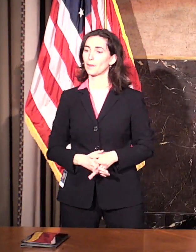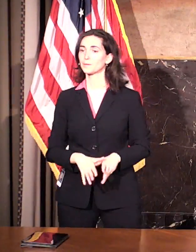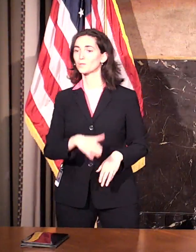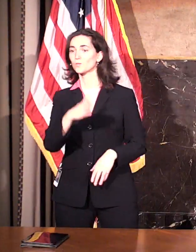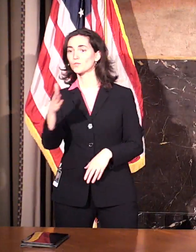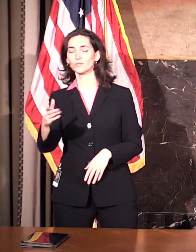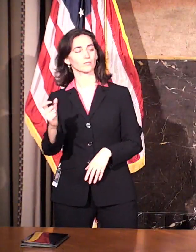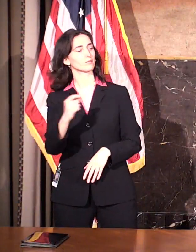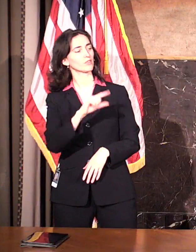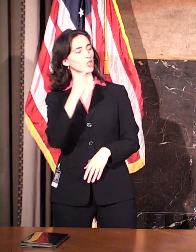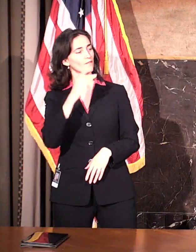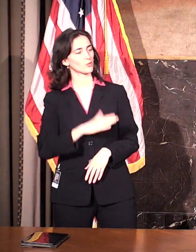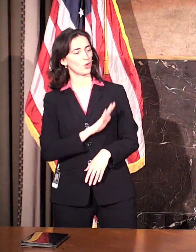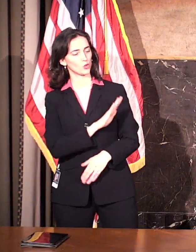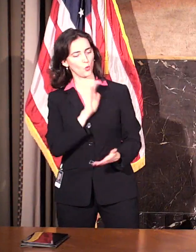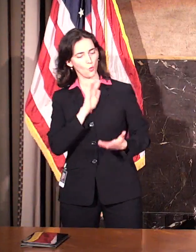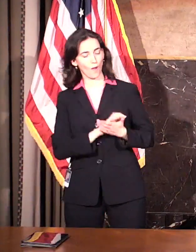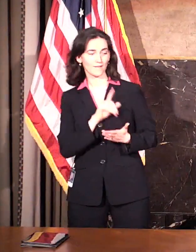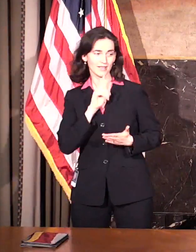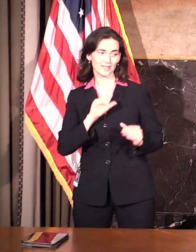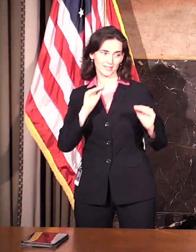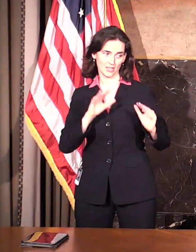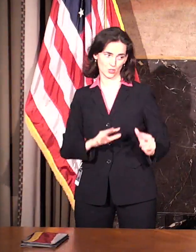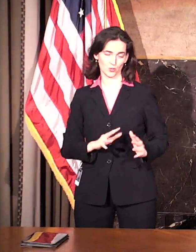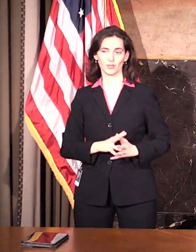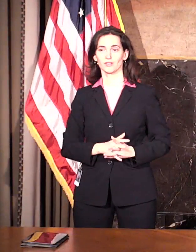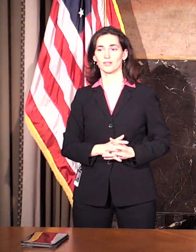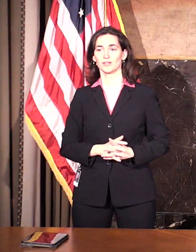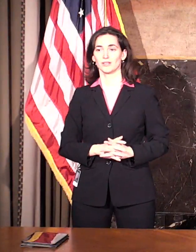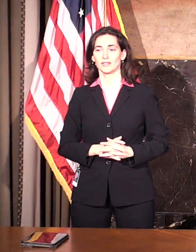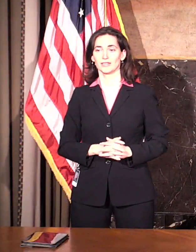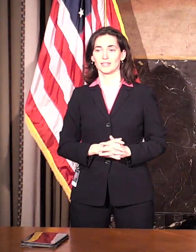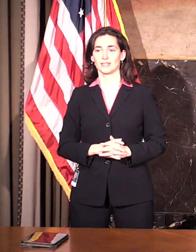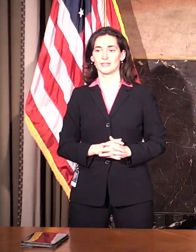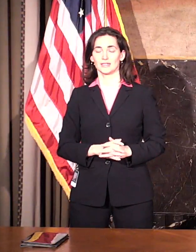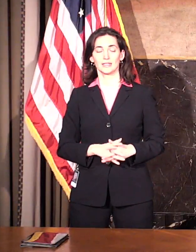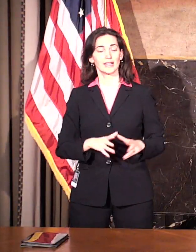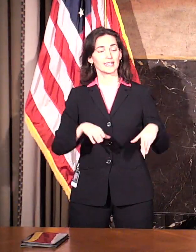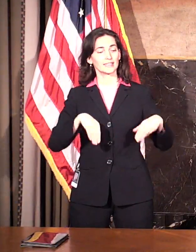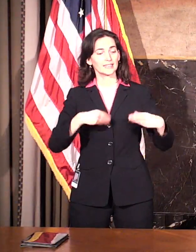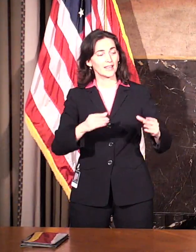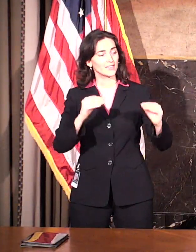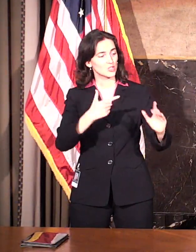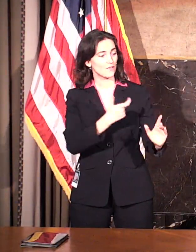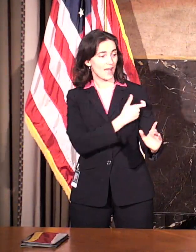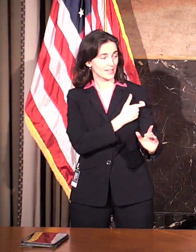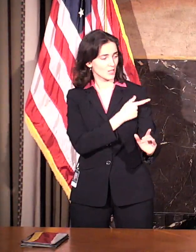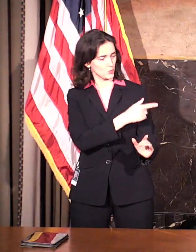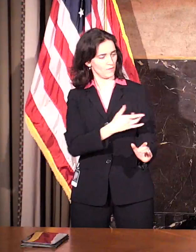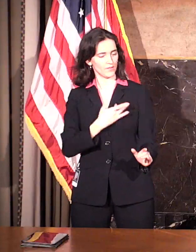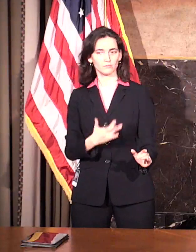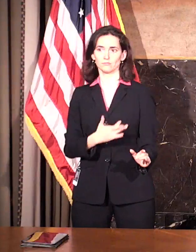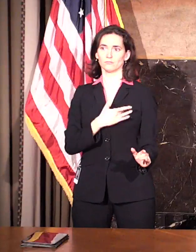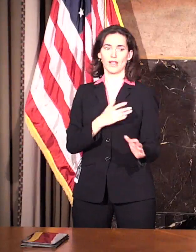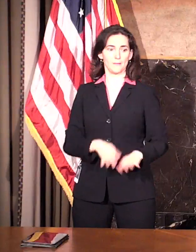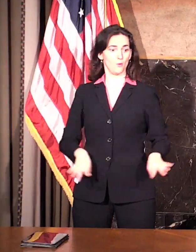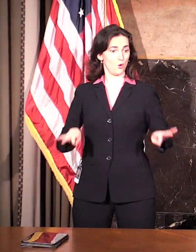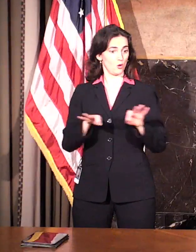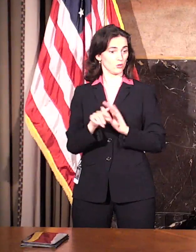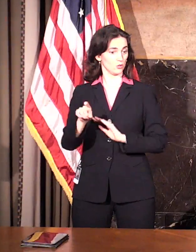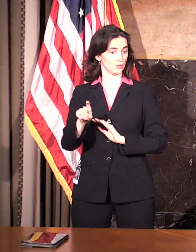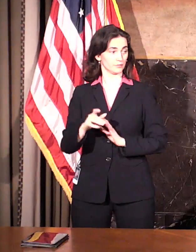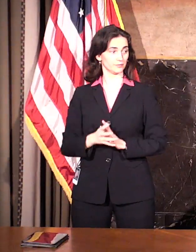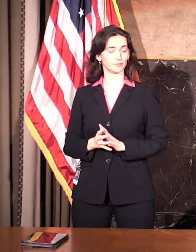wife is obviously a teacher as well. How important was this to get teachers vaccinated for you? Well,